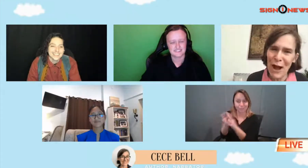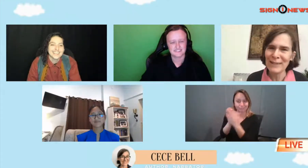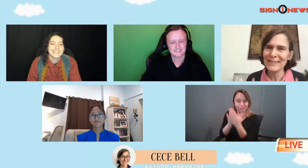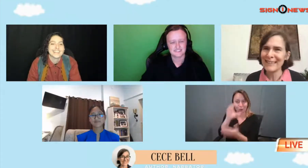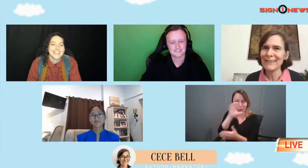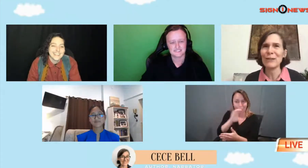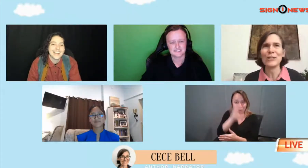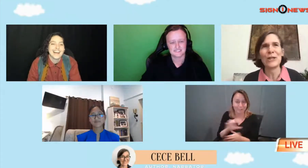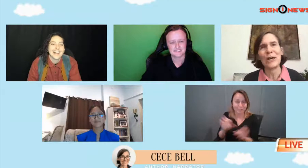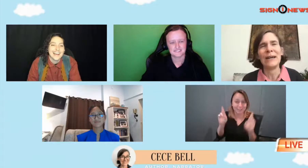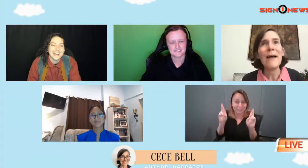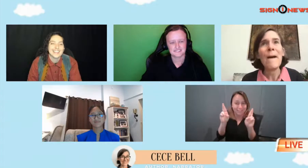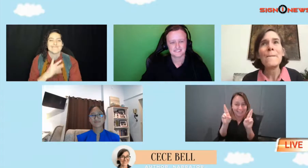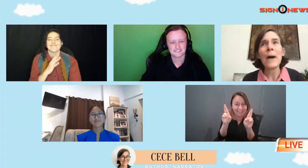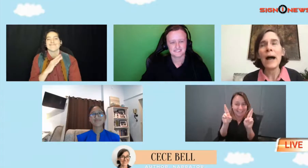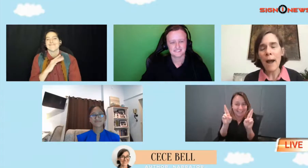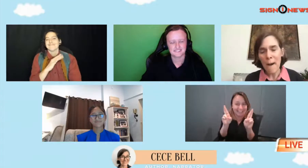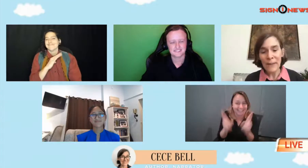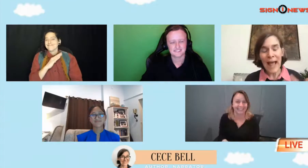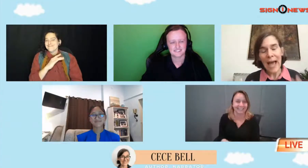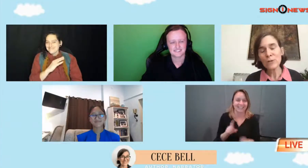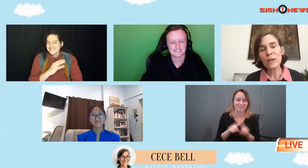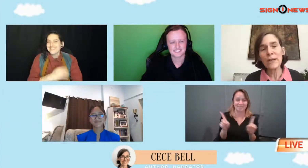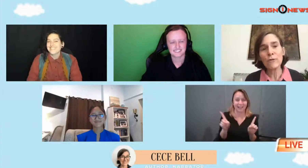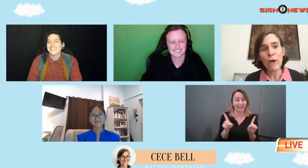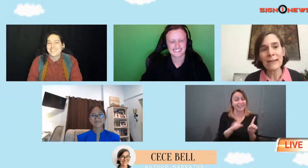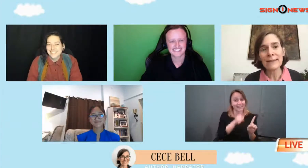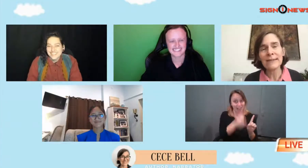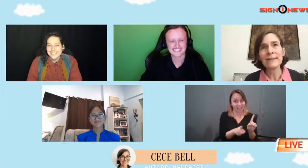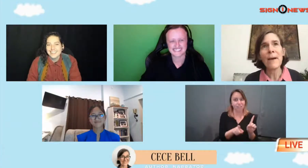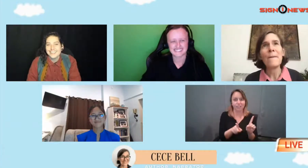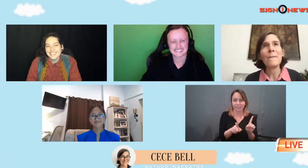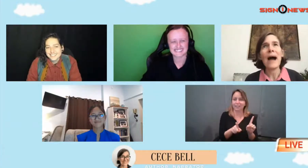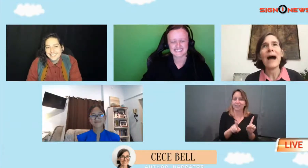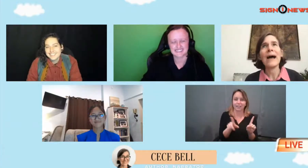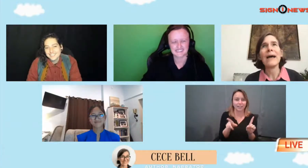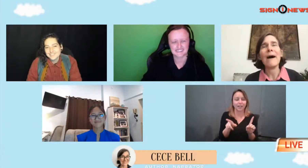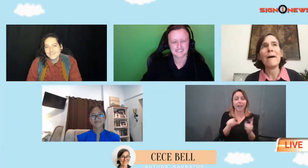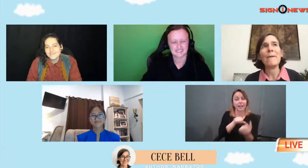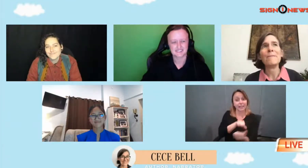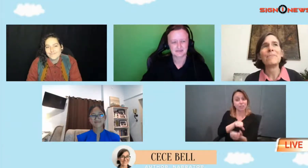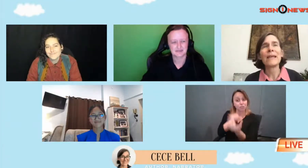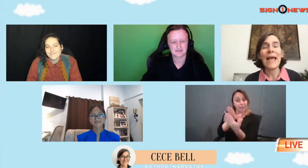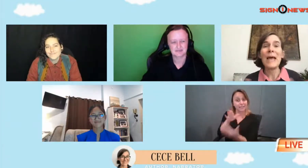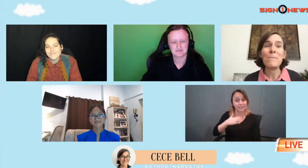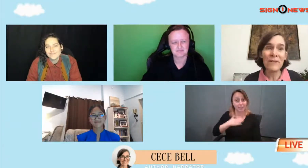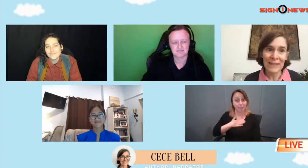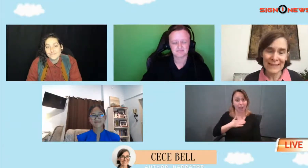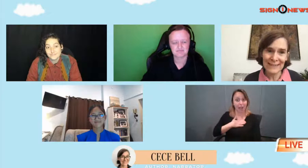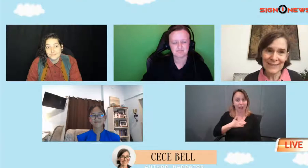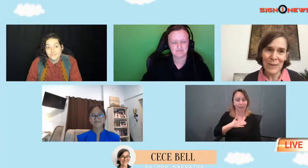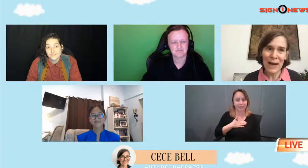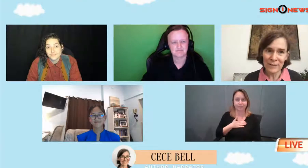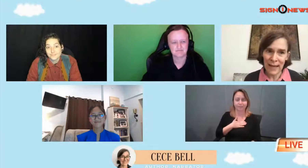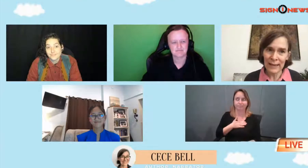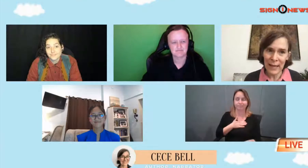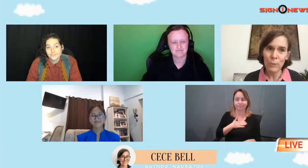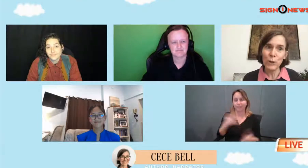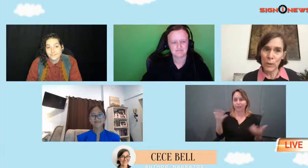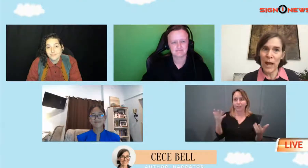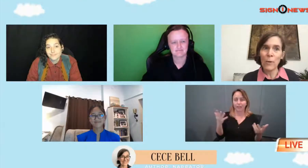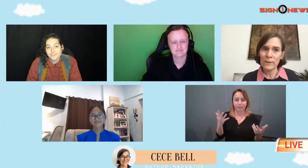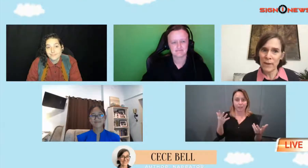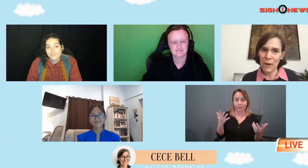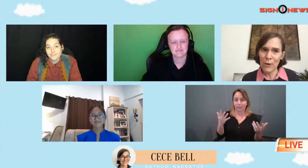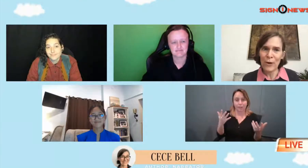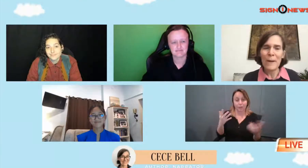fingers crossed, it looks good. But it actually addresses my ambivalence about sign